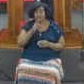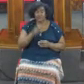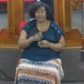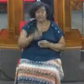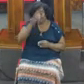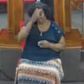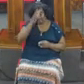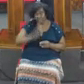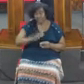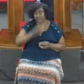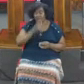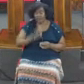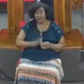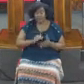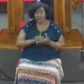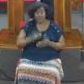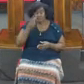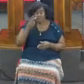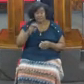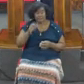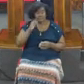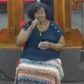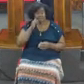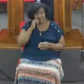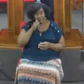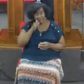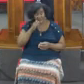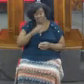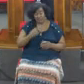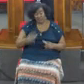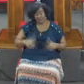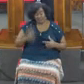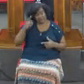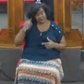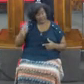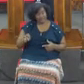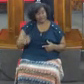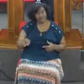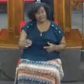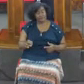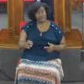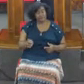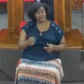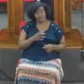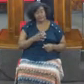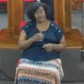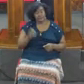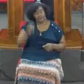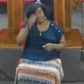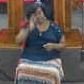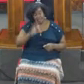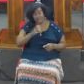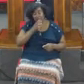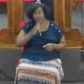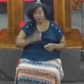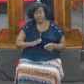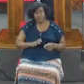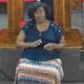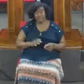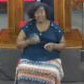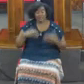Men and women that we see on a daily basis, they will live forever. The men and women